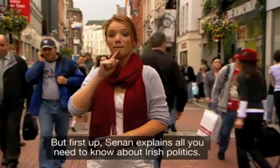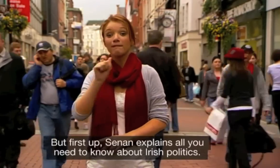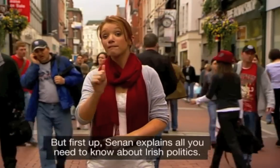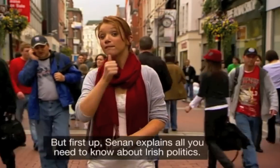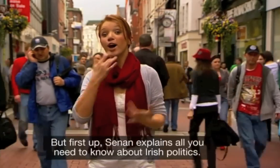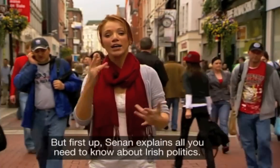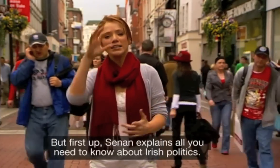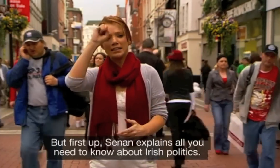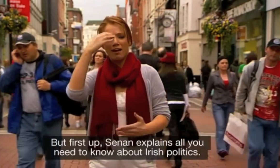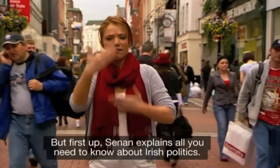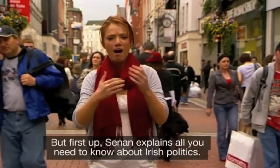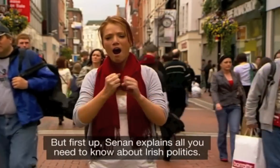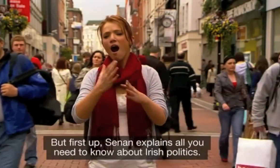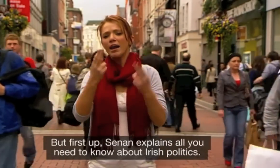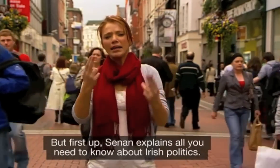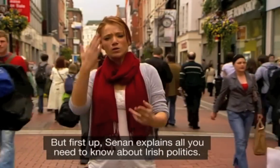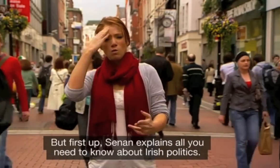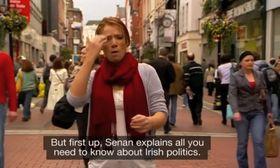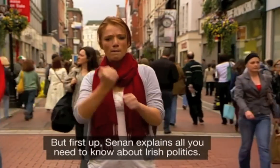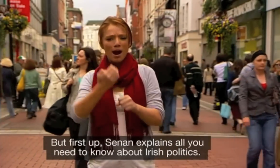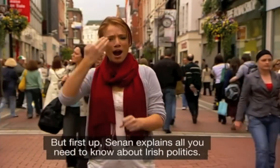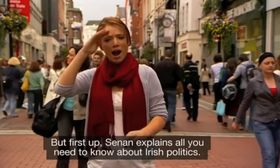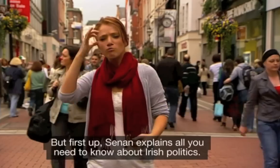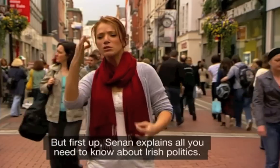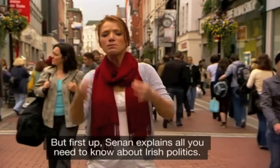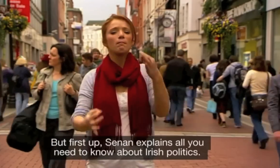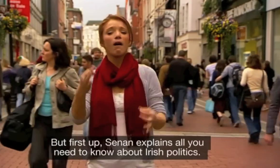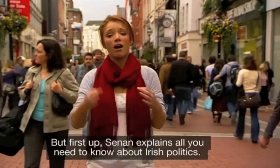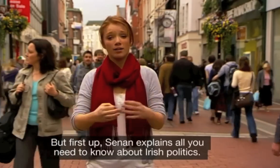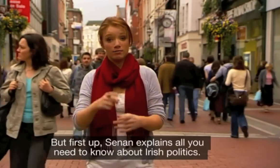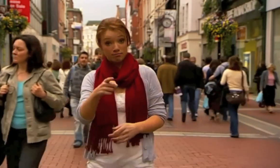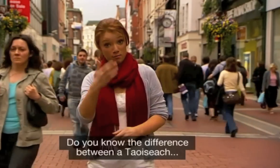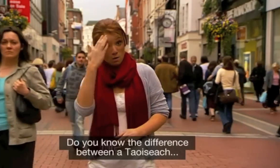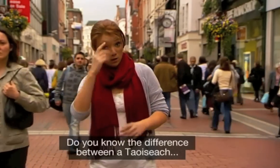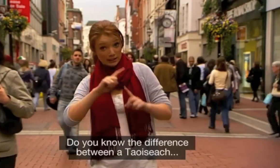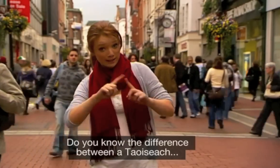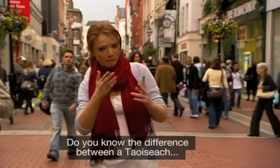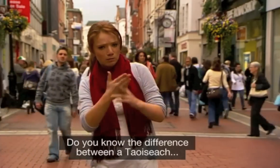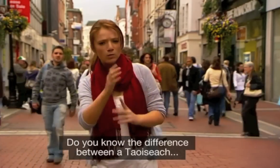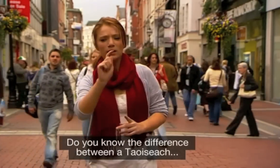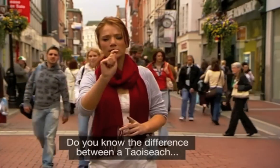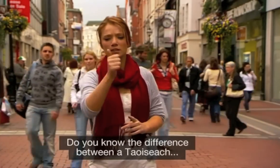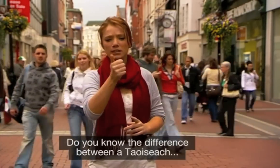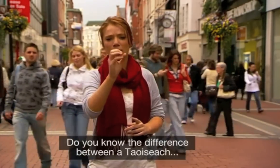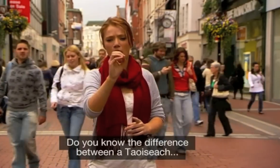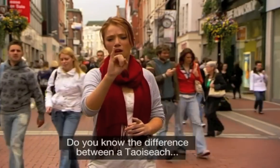But first up, Senan explains all you need to know about Irish politics. Do you know the difference between a Taoiseach